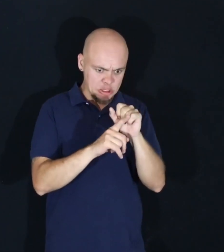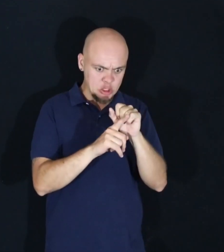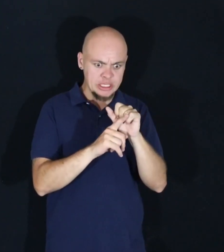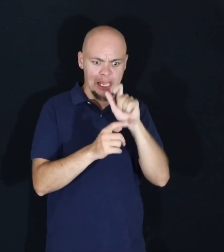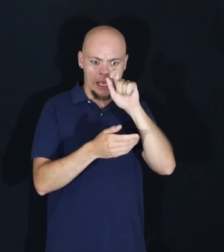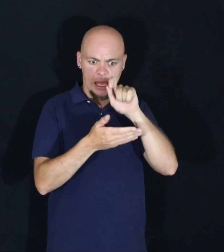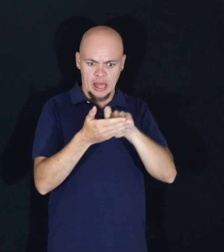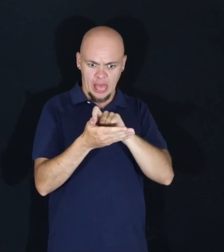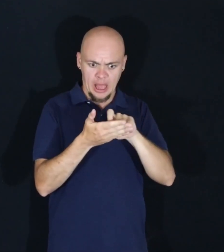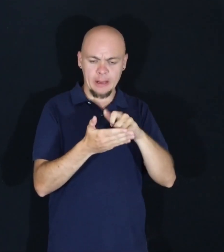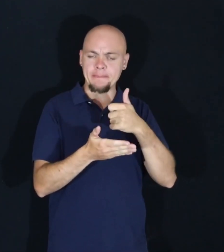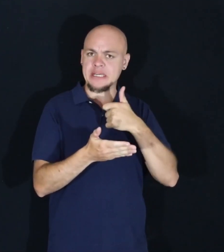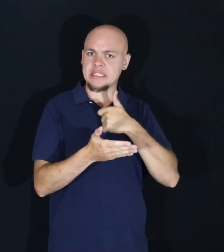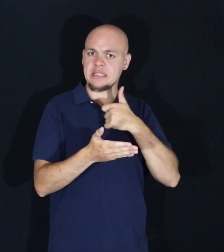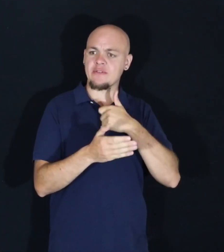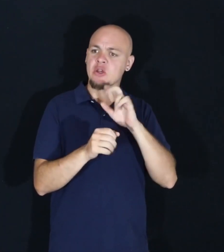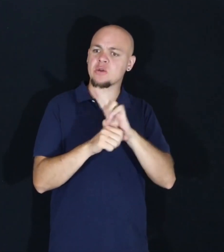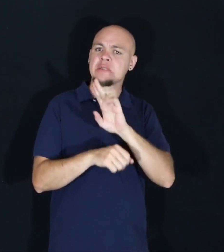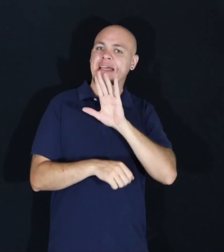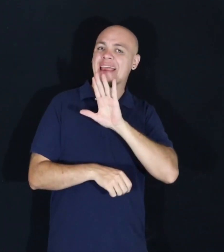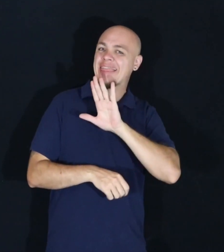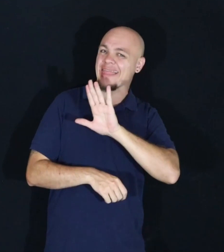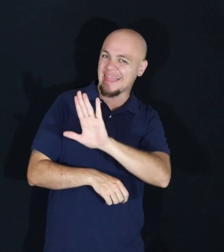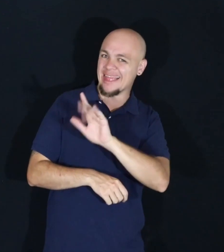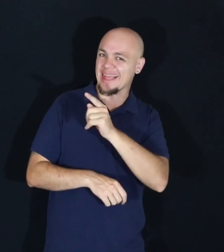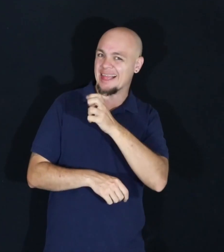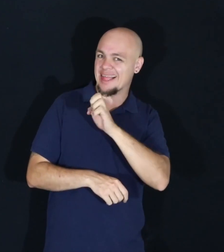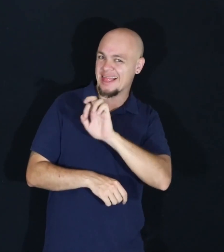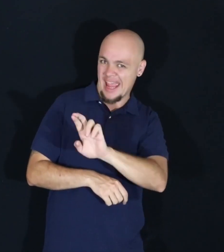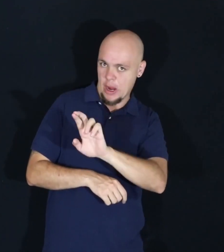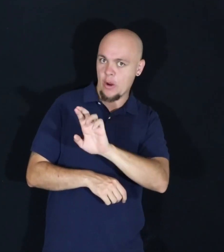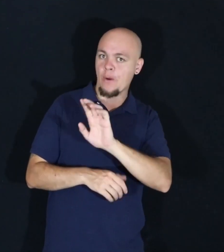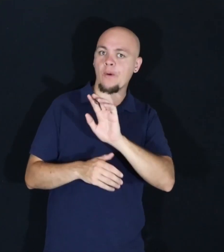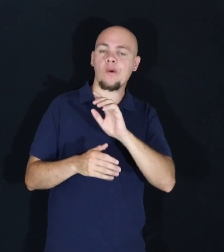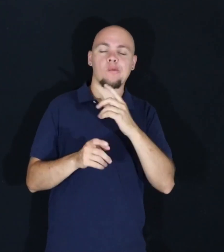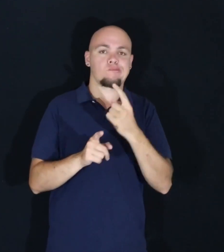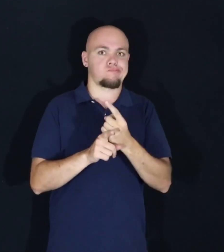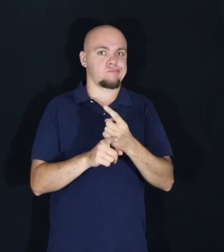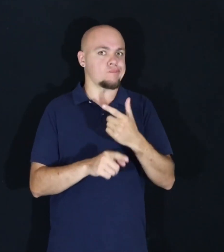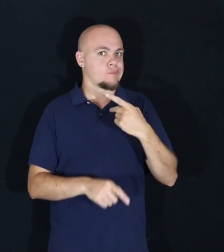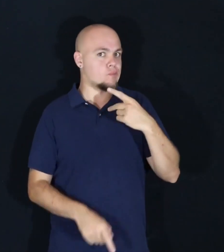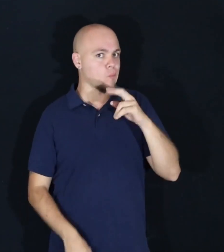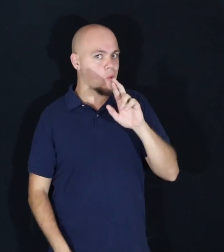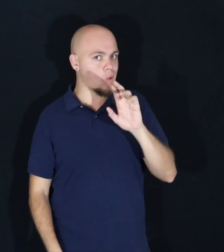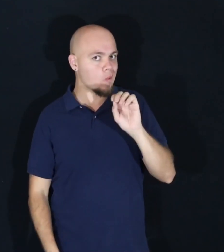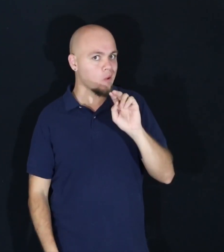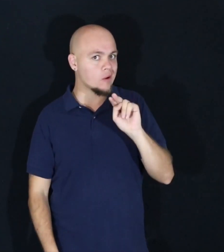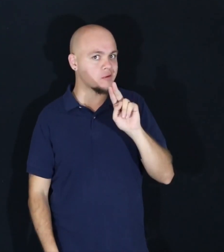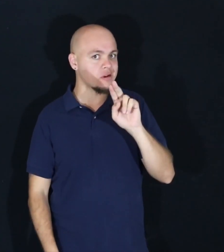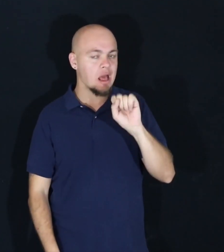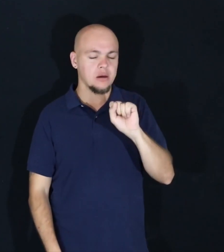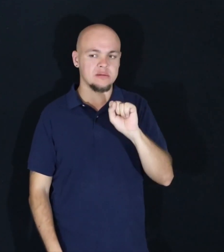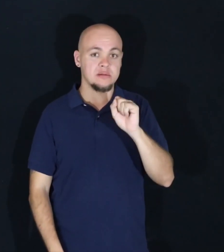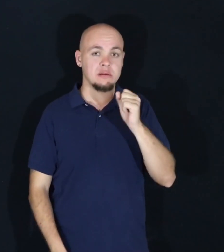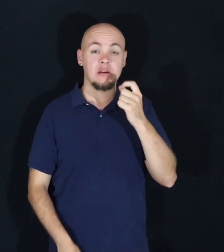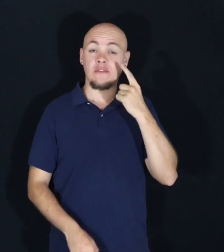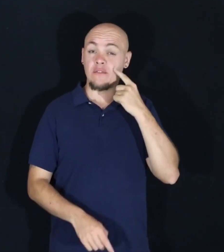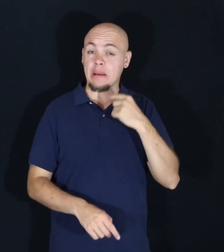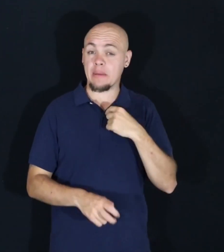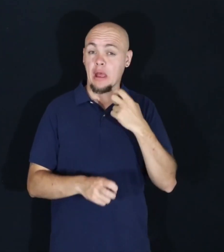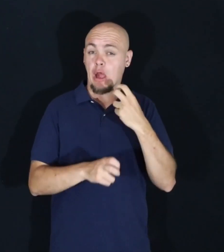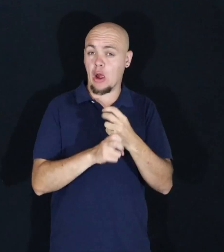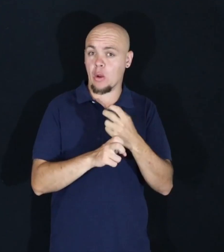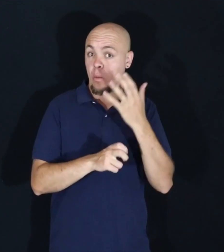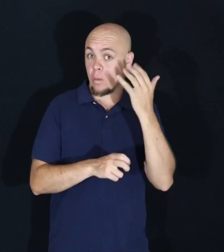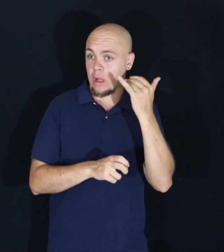myself so that I would use their correct pronouns. But for me, this was hard because Alex still looked like a